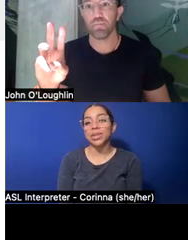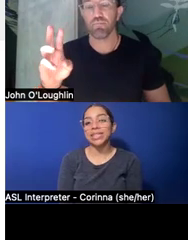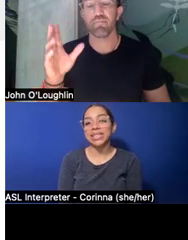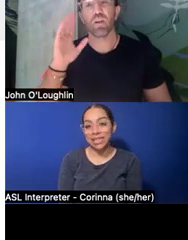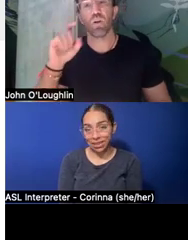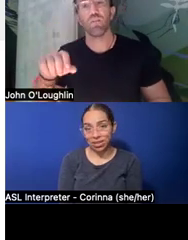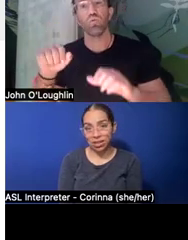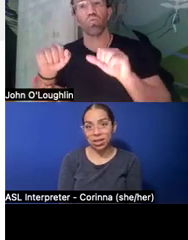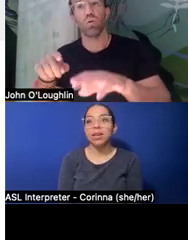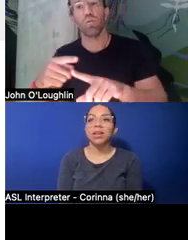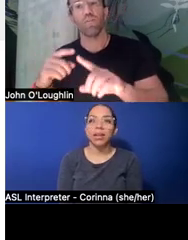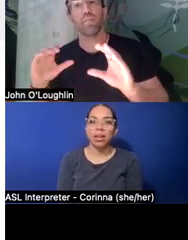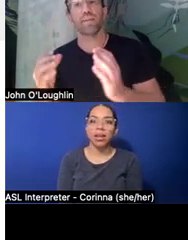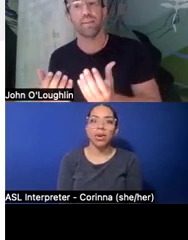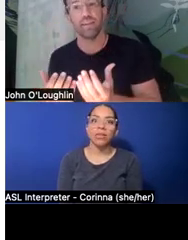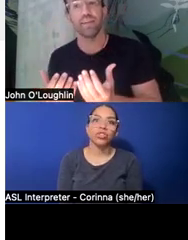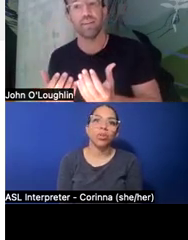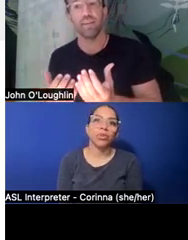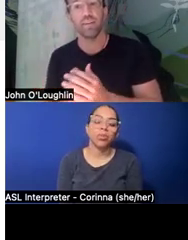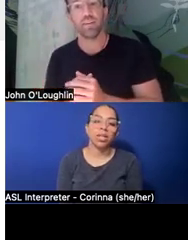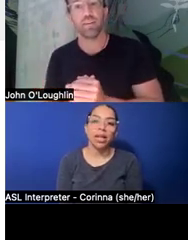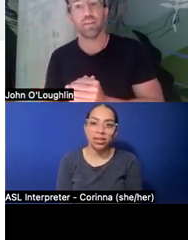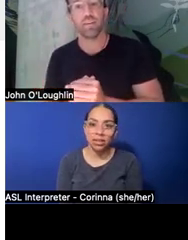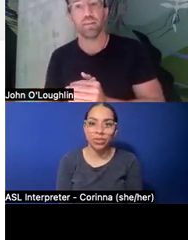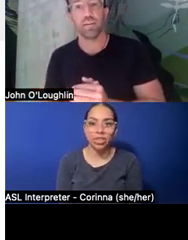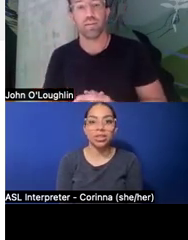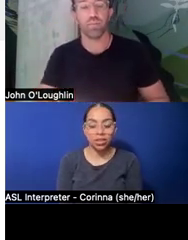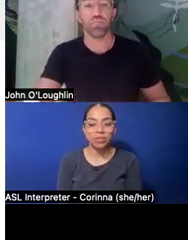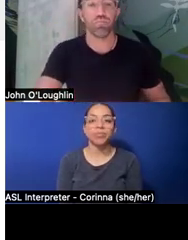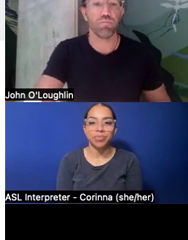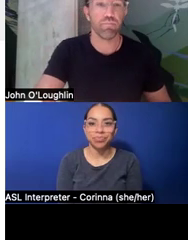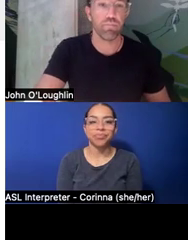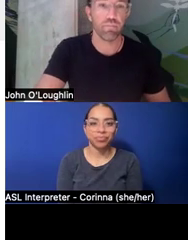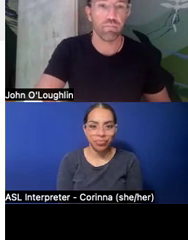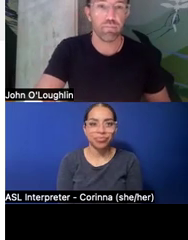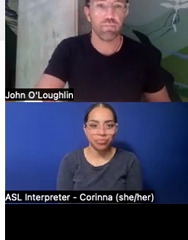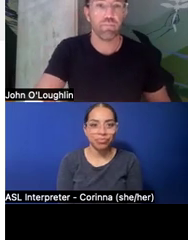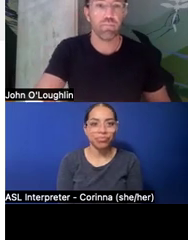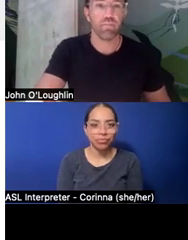August 26th, then I will have to drop you from the class, unfortunately.